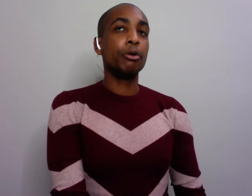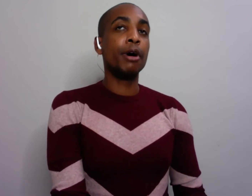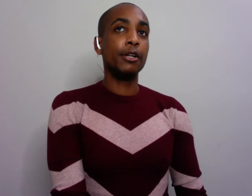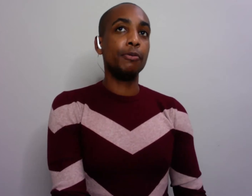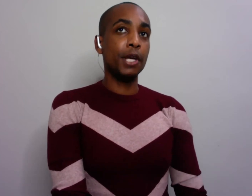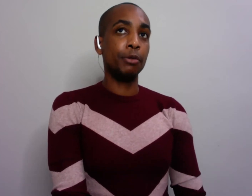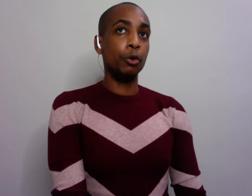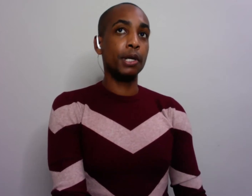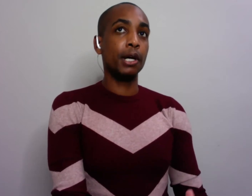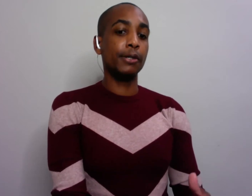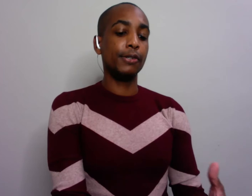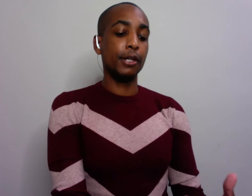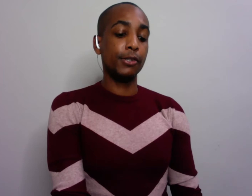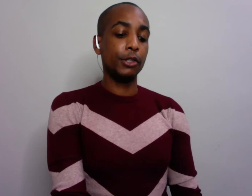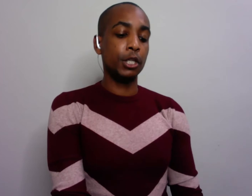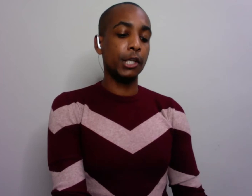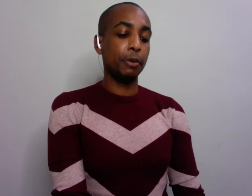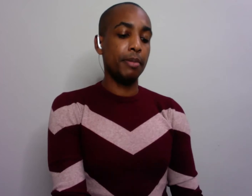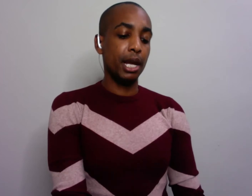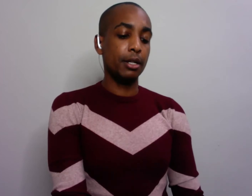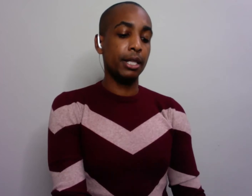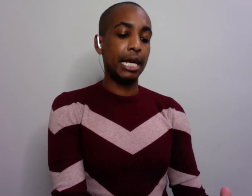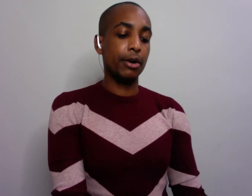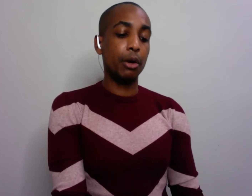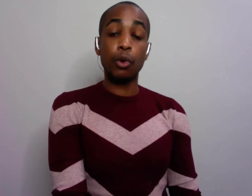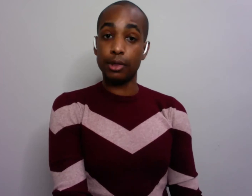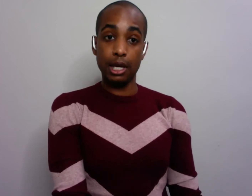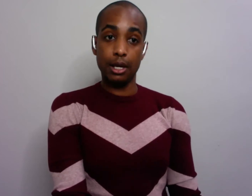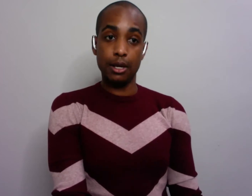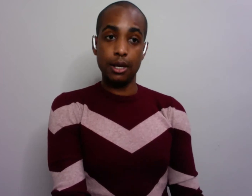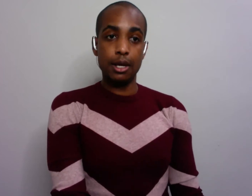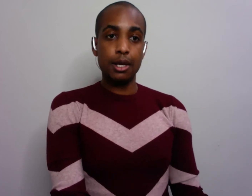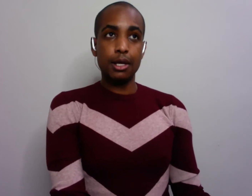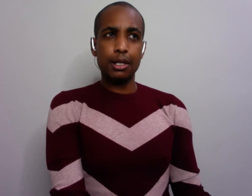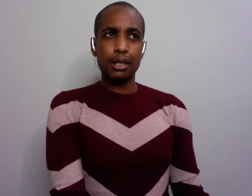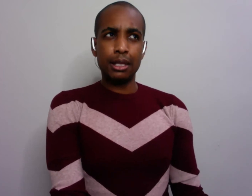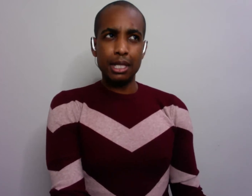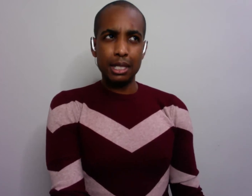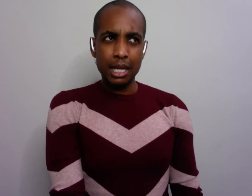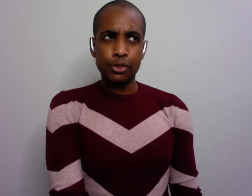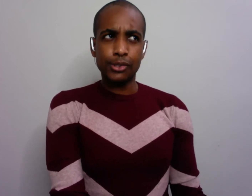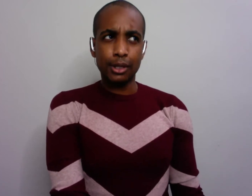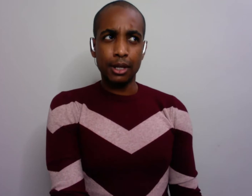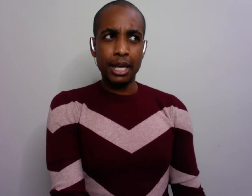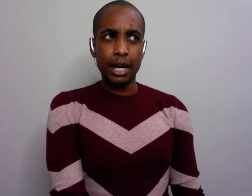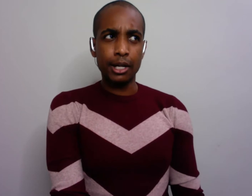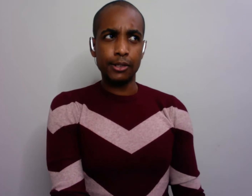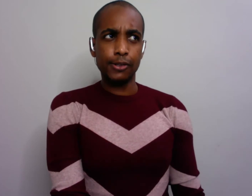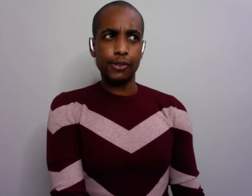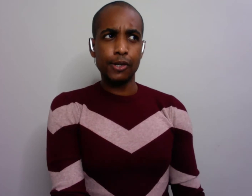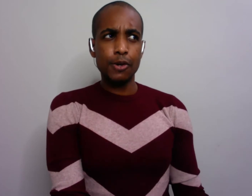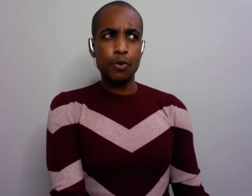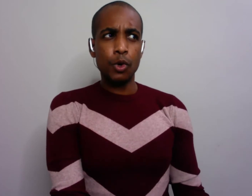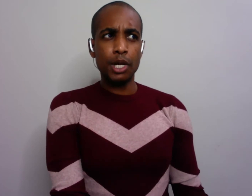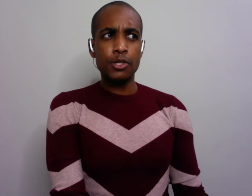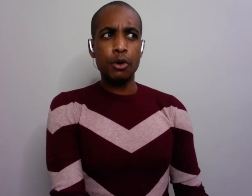not being provided to people because the decision has been made that they are not worthy. The interesting thing there